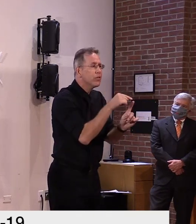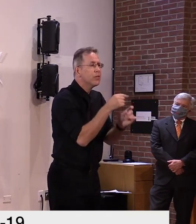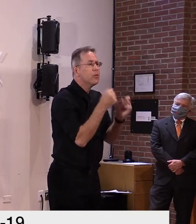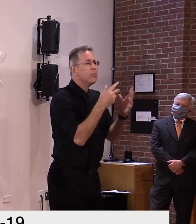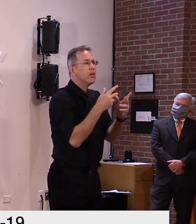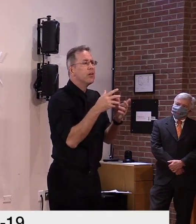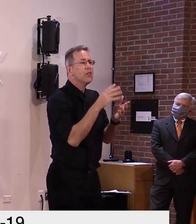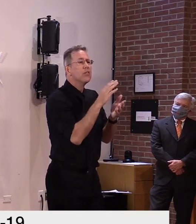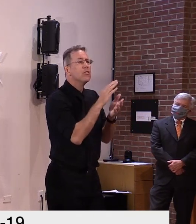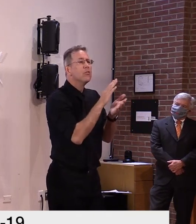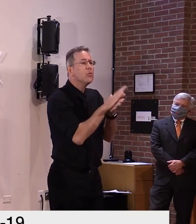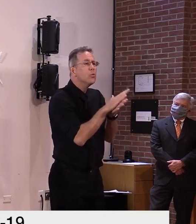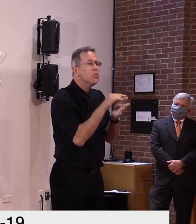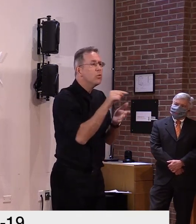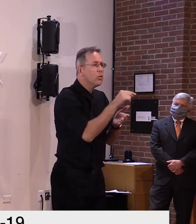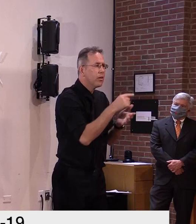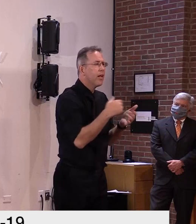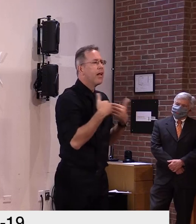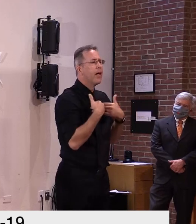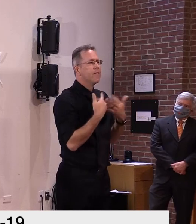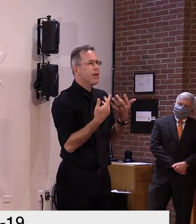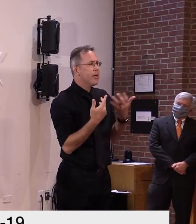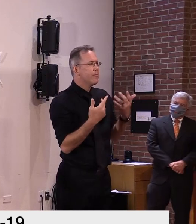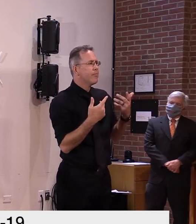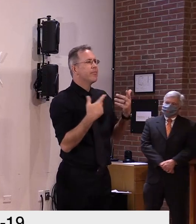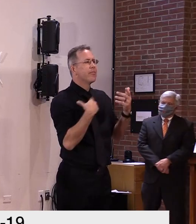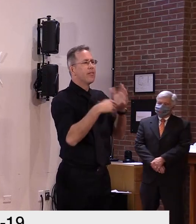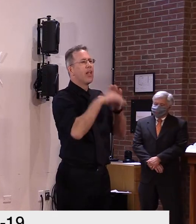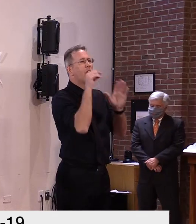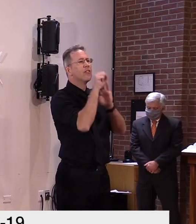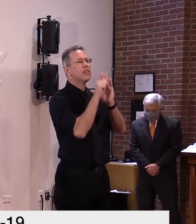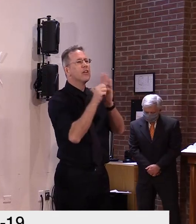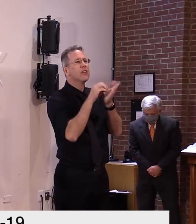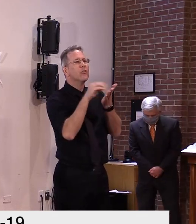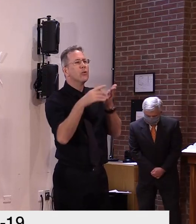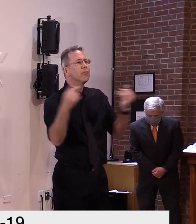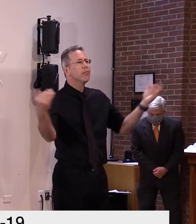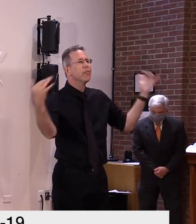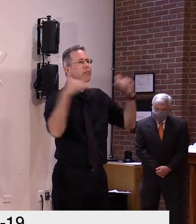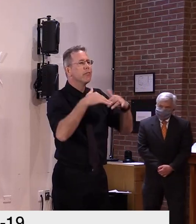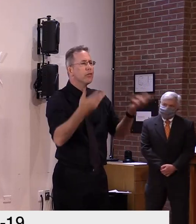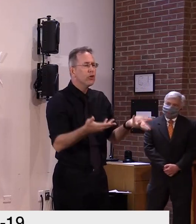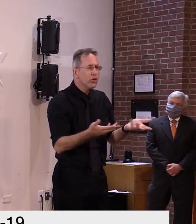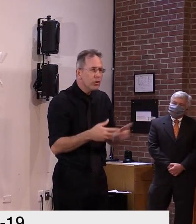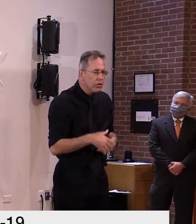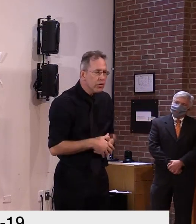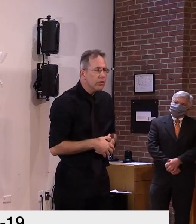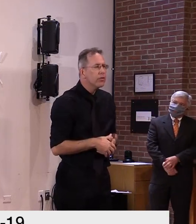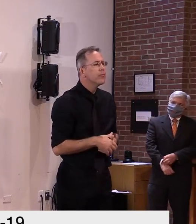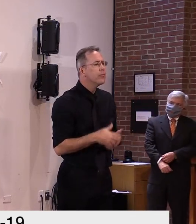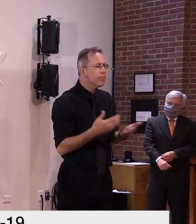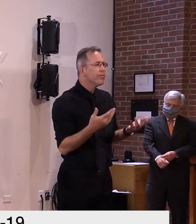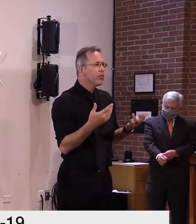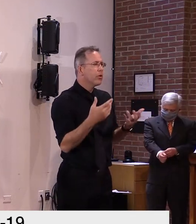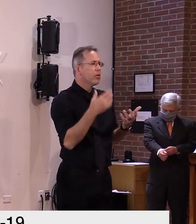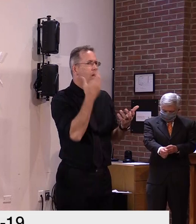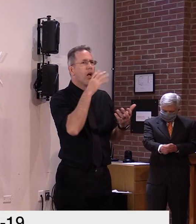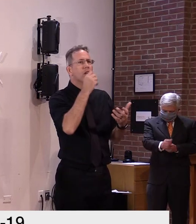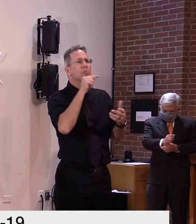that have many students who come from out of state and zones that are hotter than Vermont